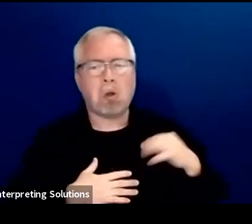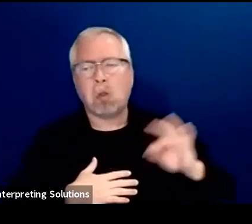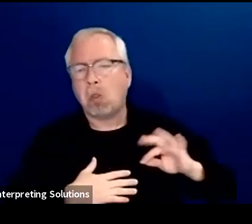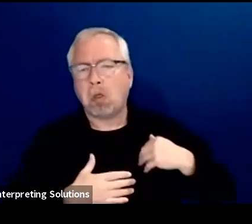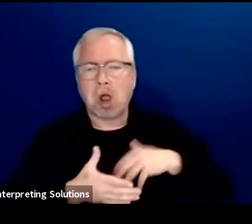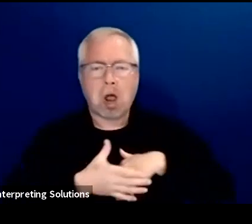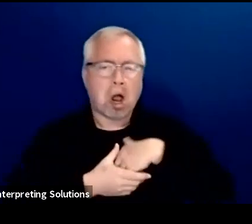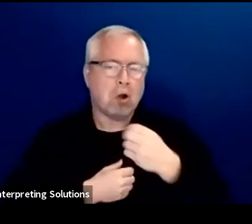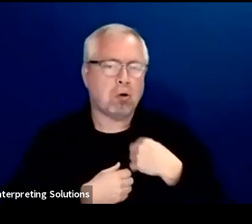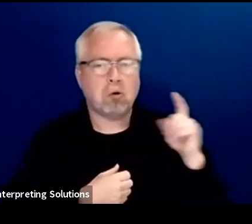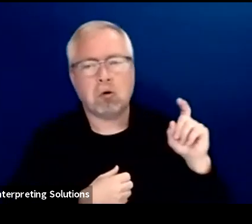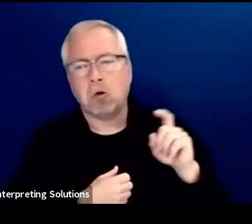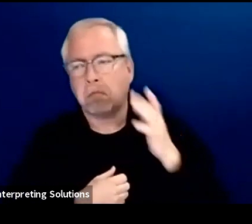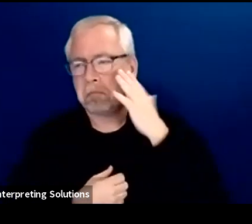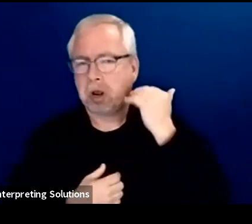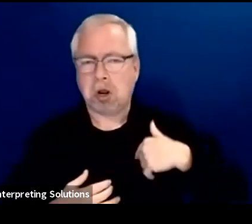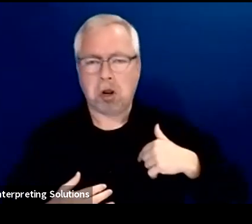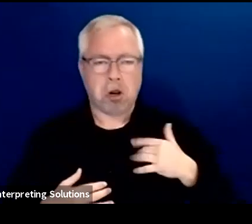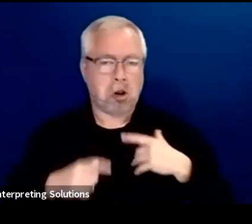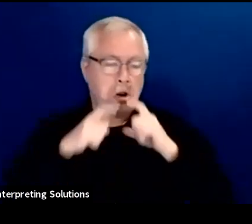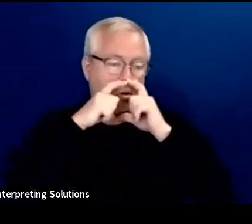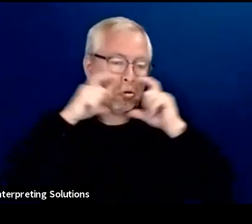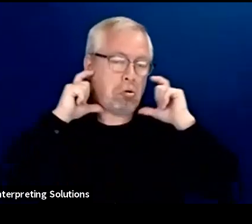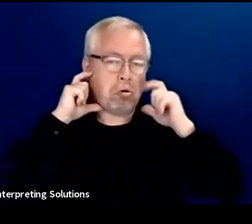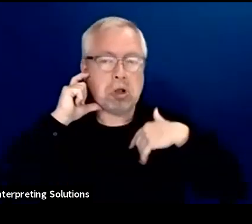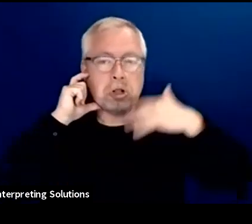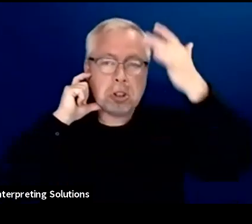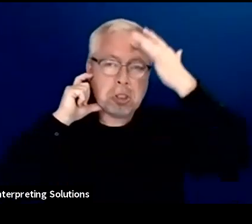wearing a mask. So in no way does this